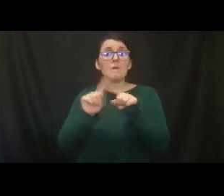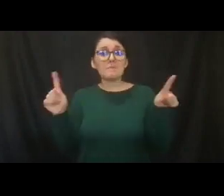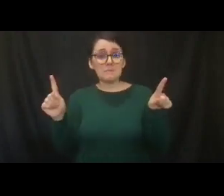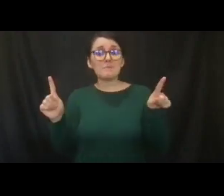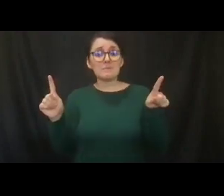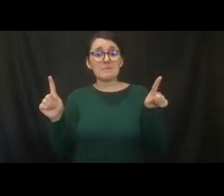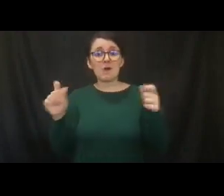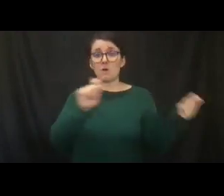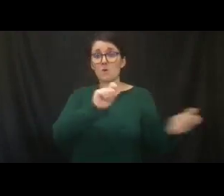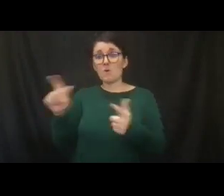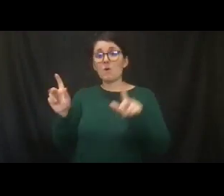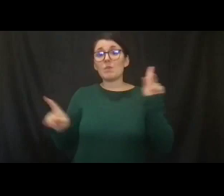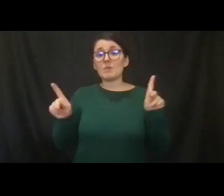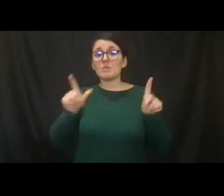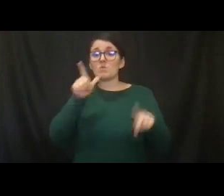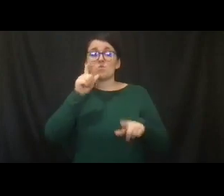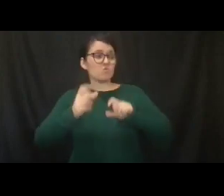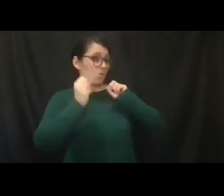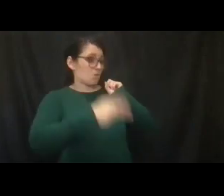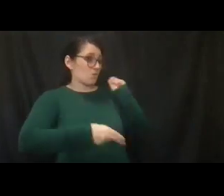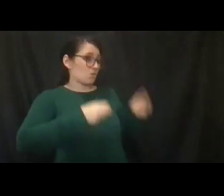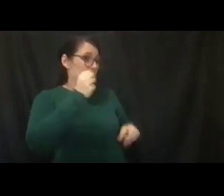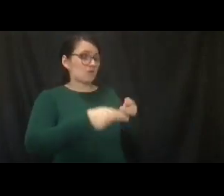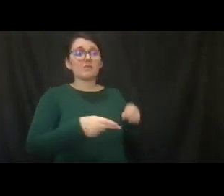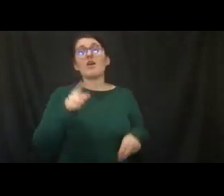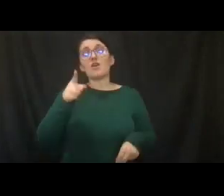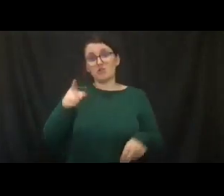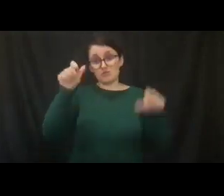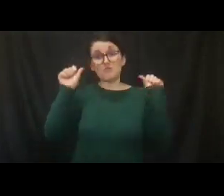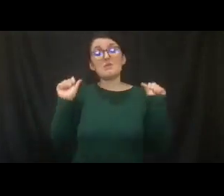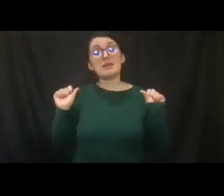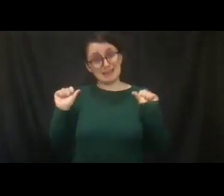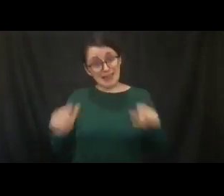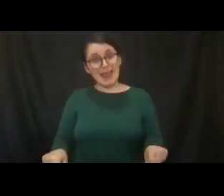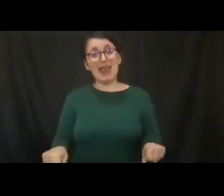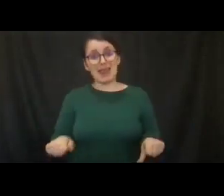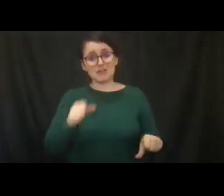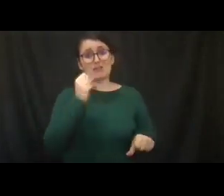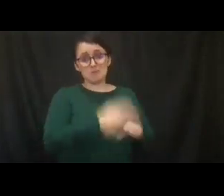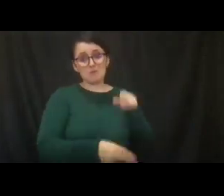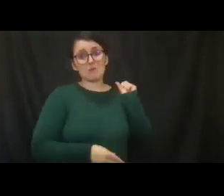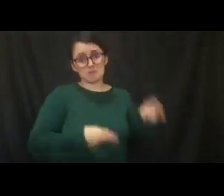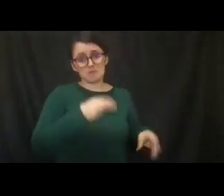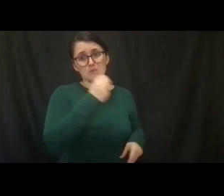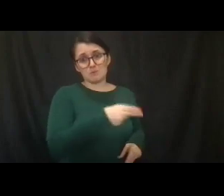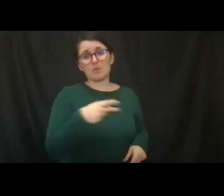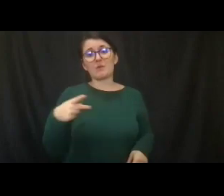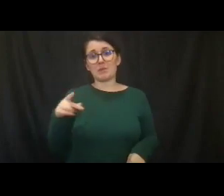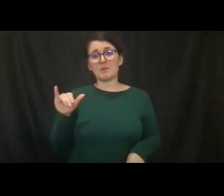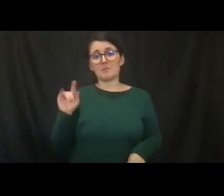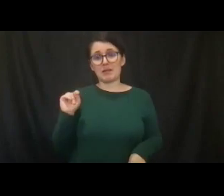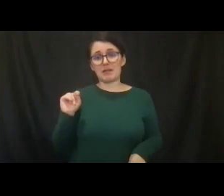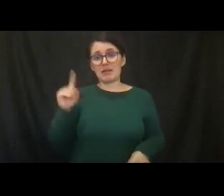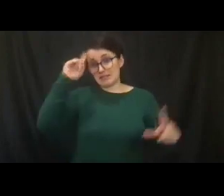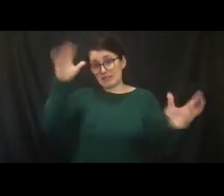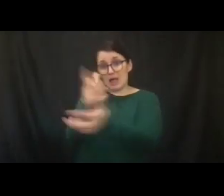folks that are throwing items away today, they are allowed to put those items into the pit. It's up to